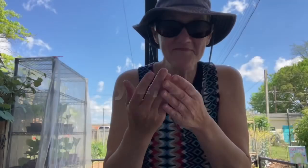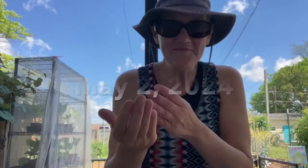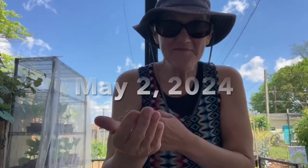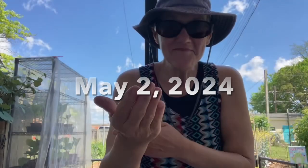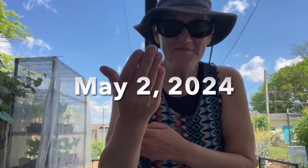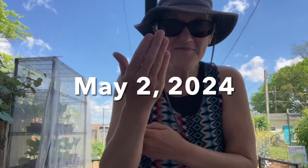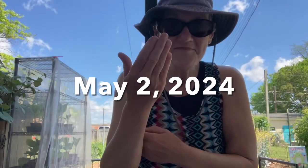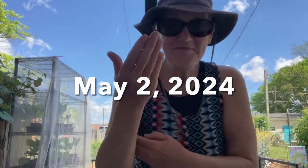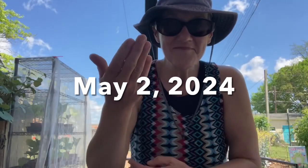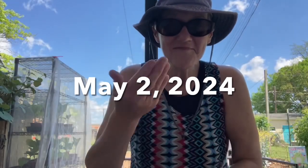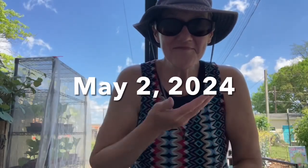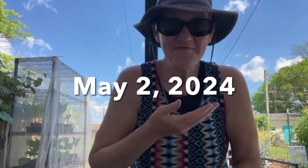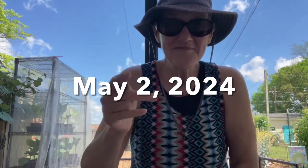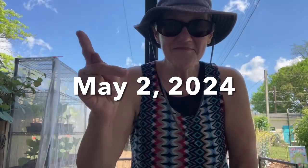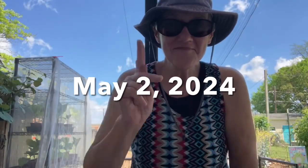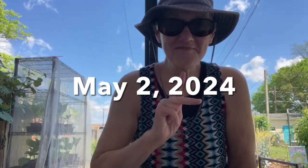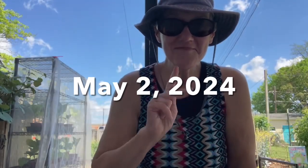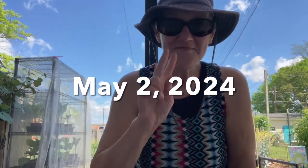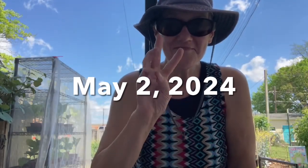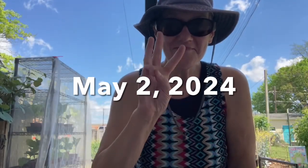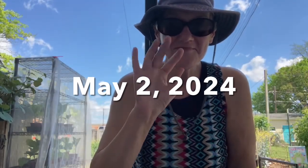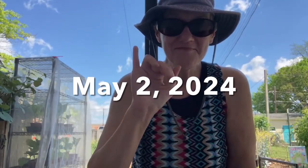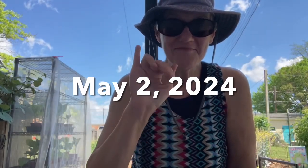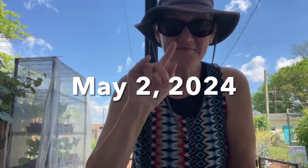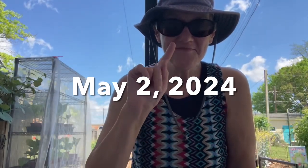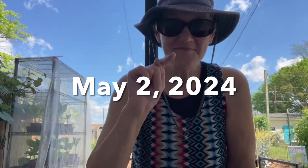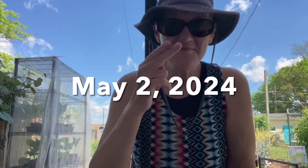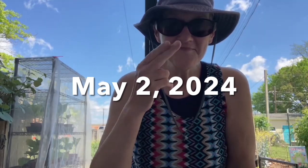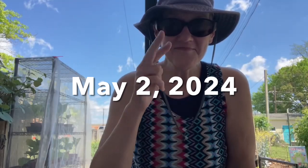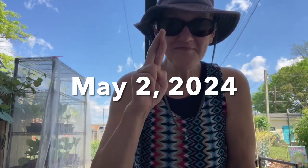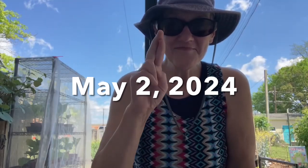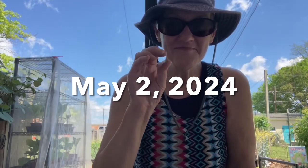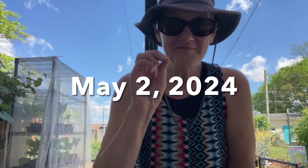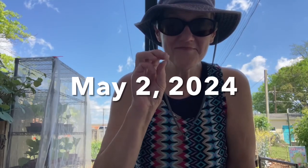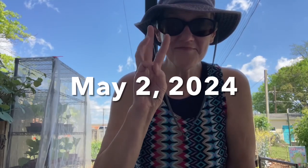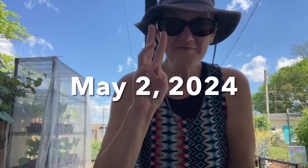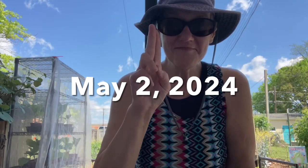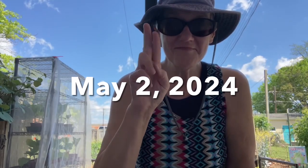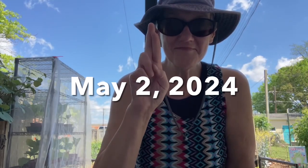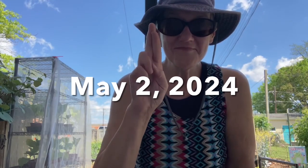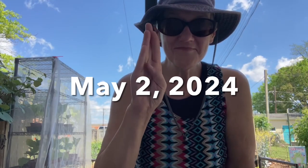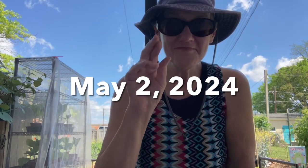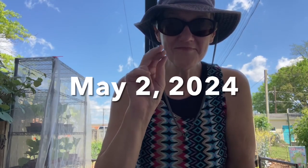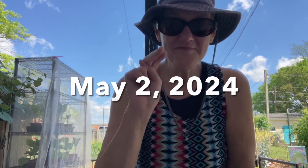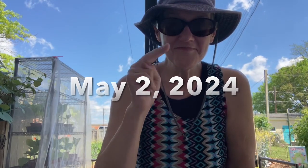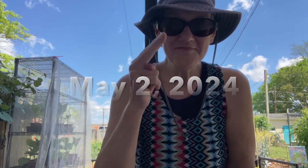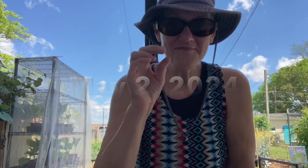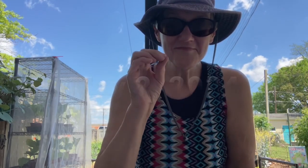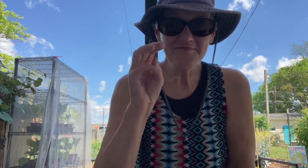Good morning and welcome back to Withrow Urban Homestead.